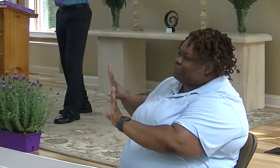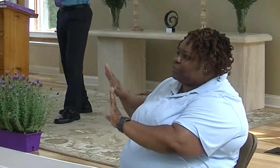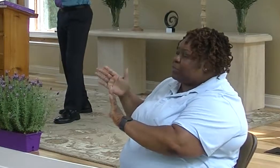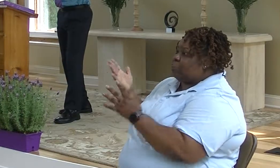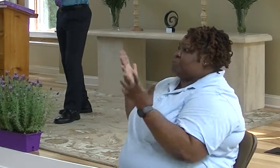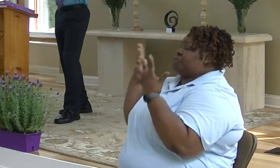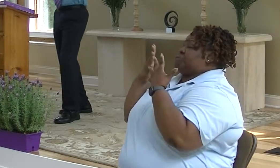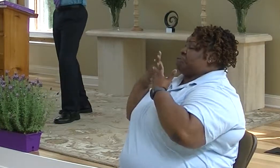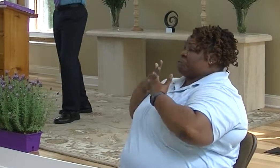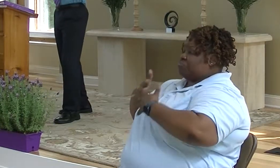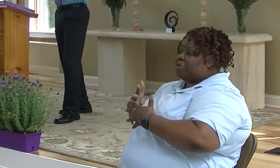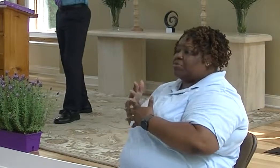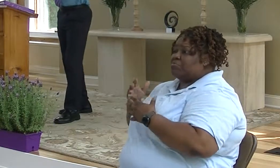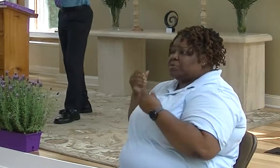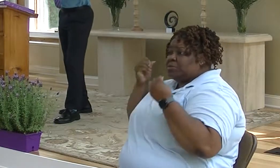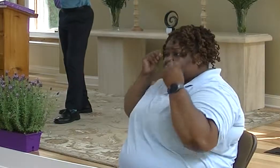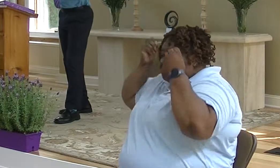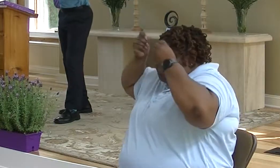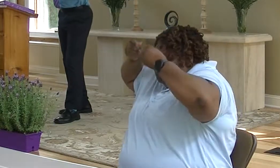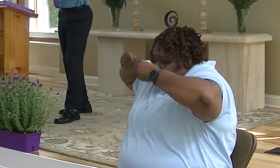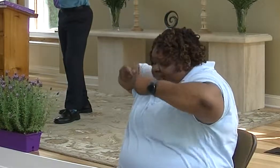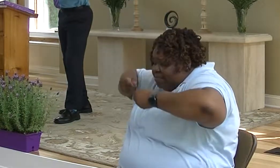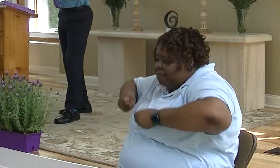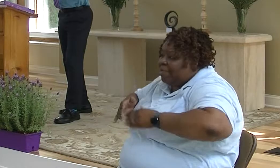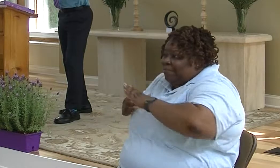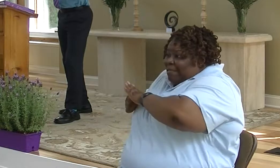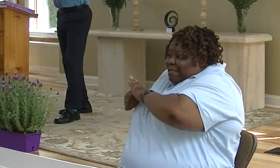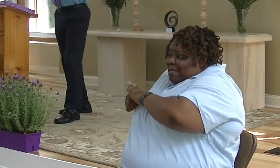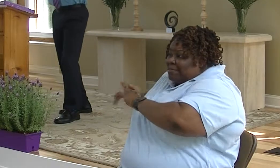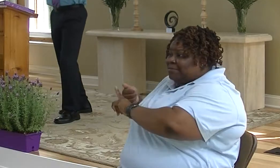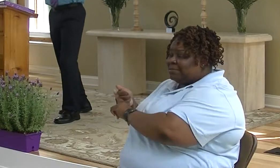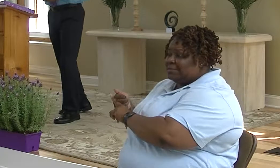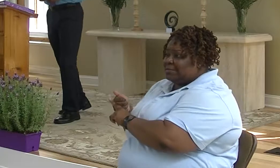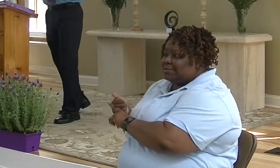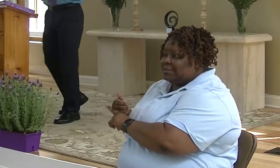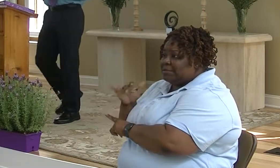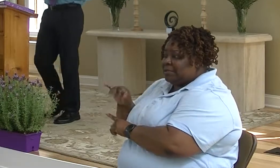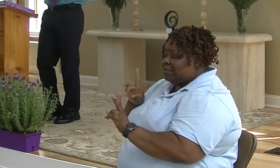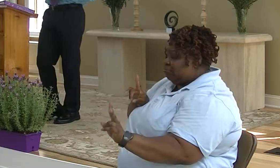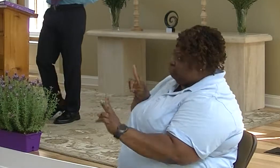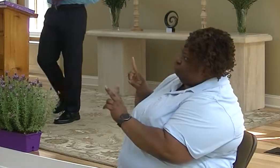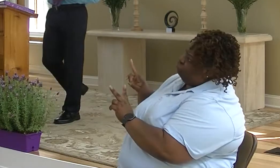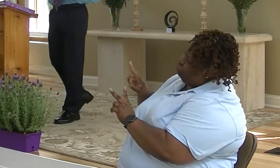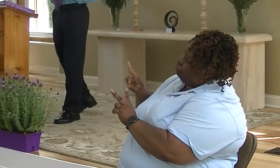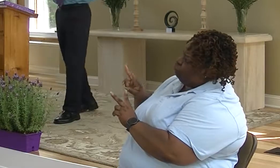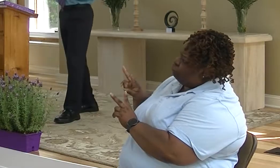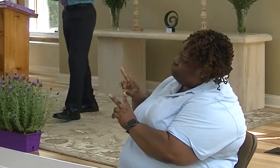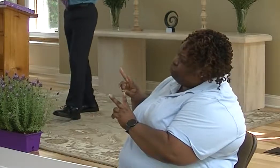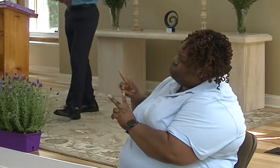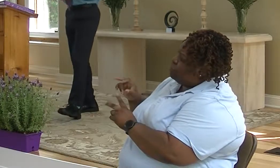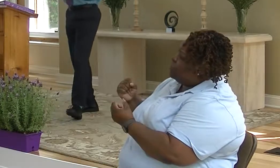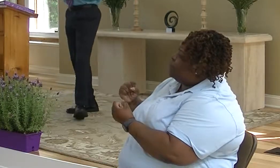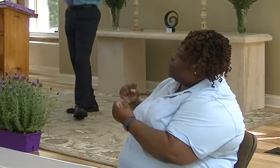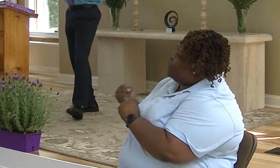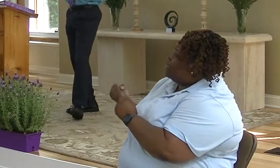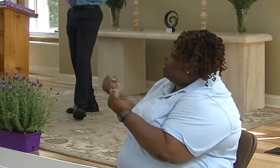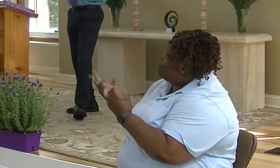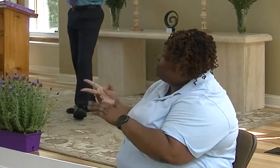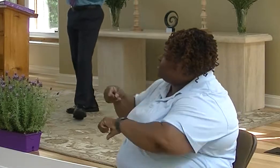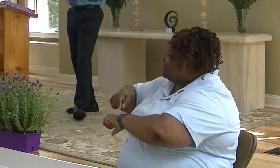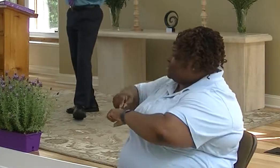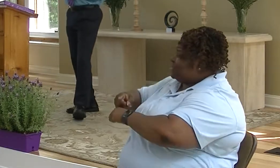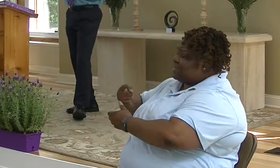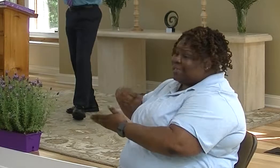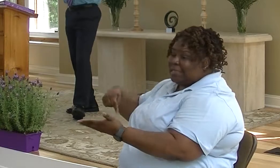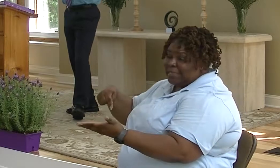covered himself. He put a veil over himself so that they could look upon him. How many times do